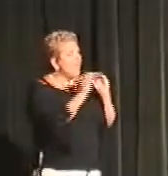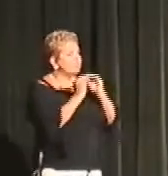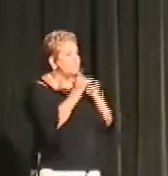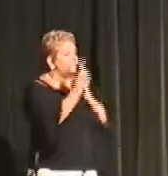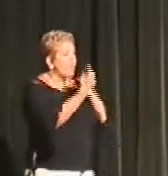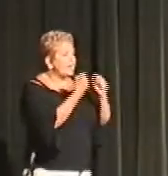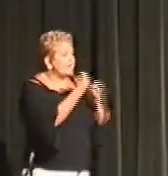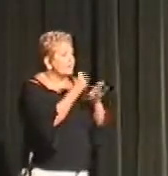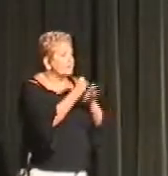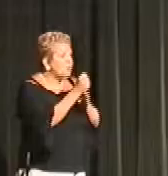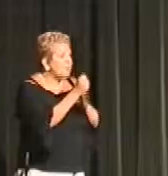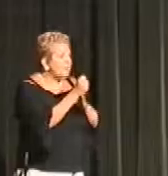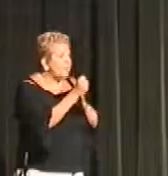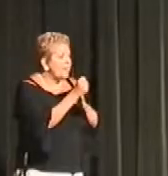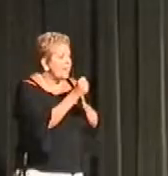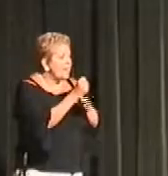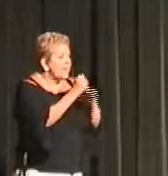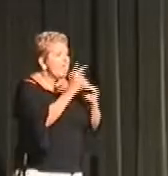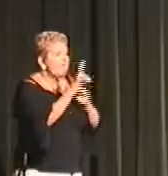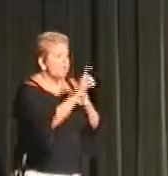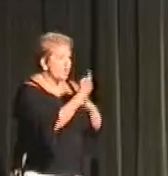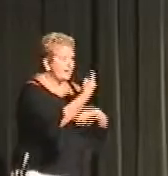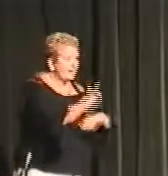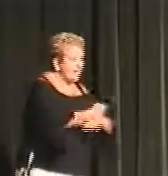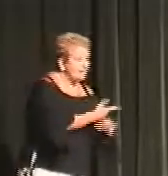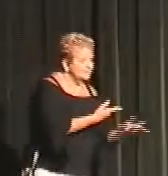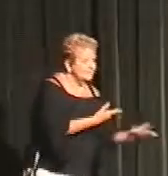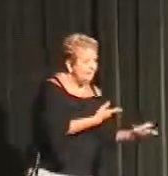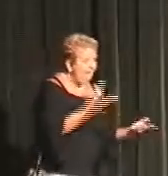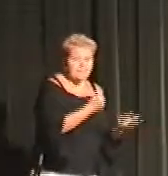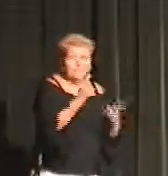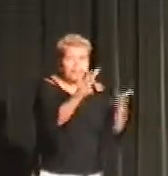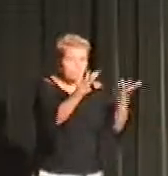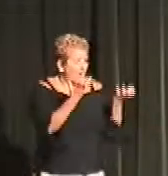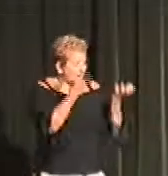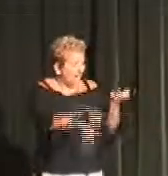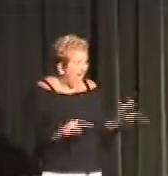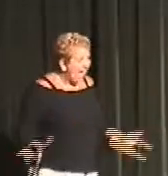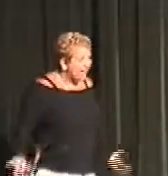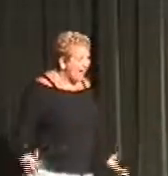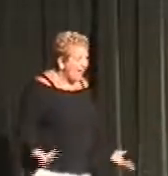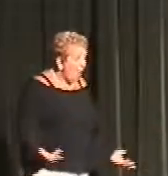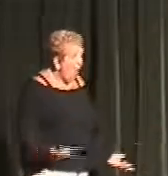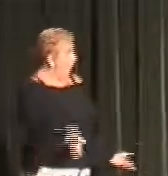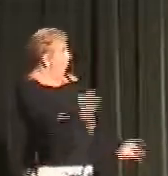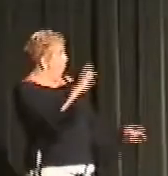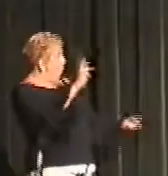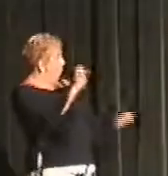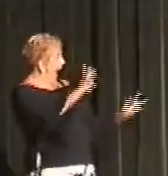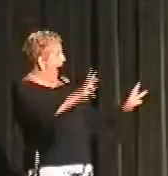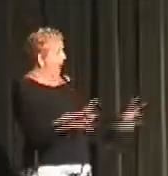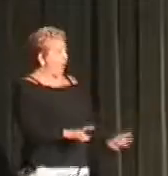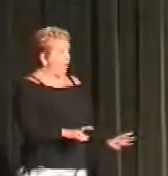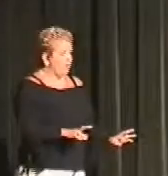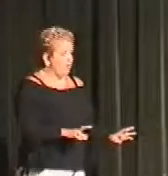thought, isn't that what everybody wants? You know, I mean, wow. I mean, I think they're probably full, you